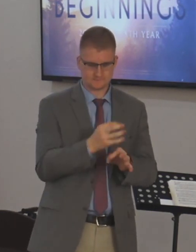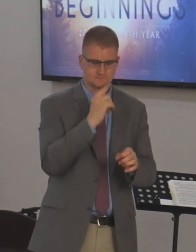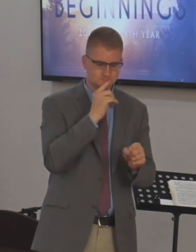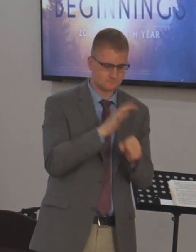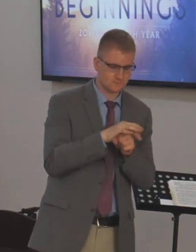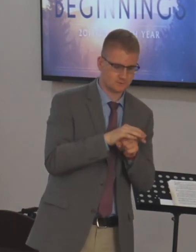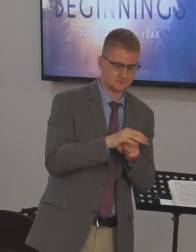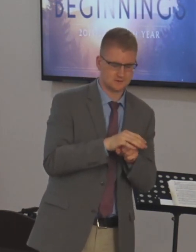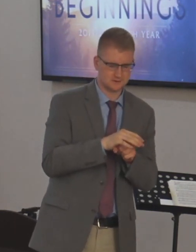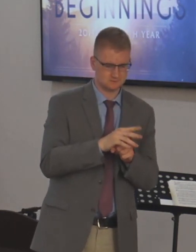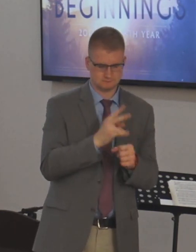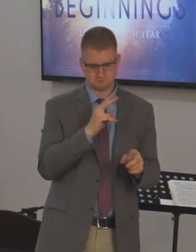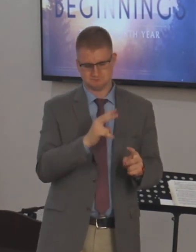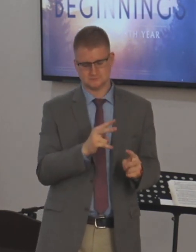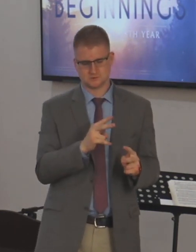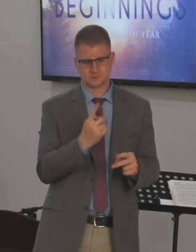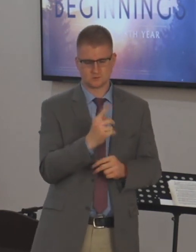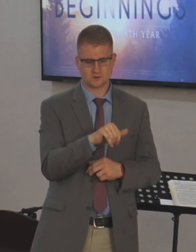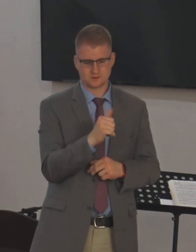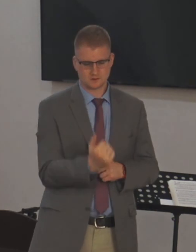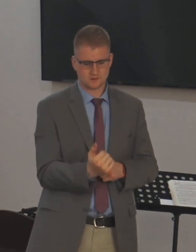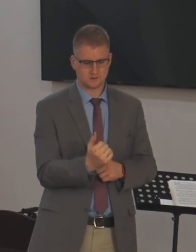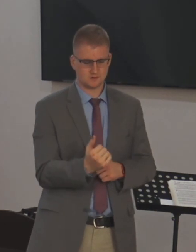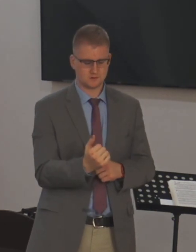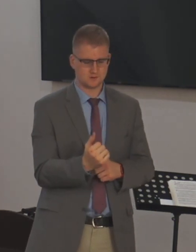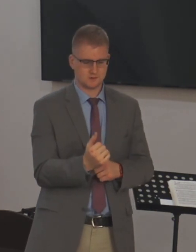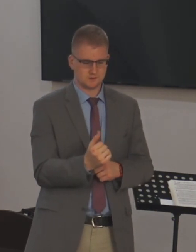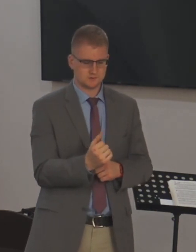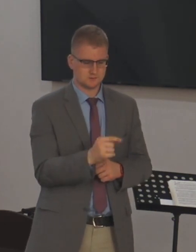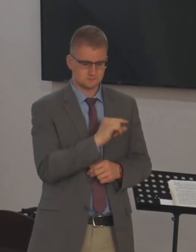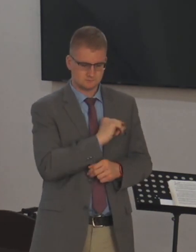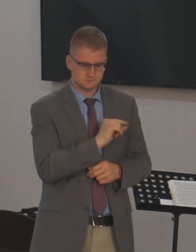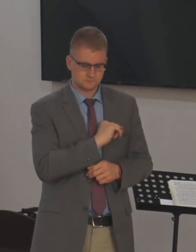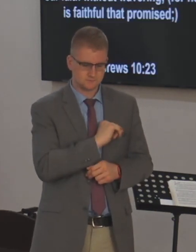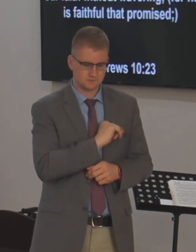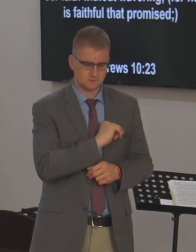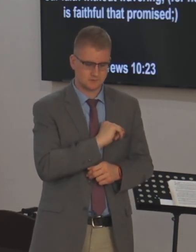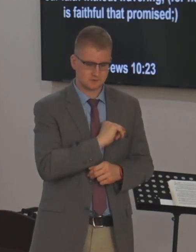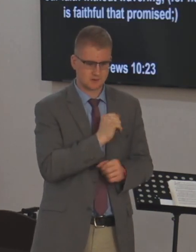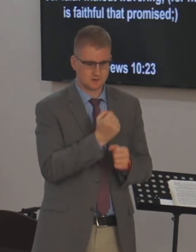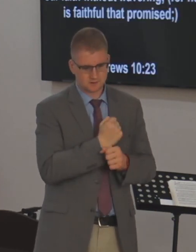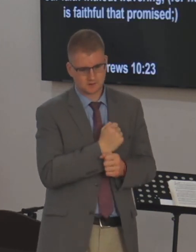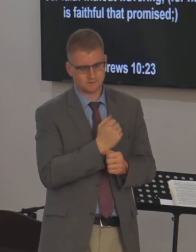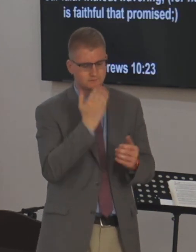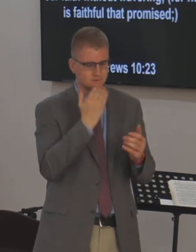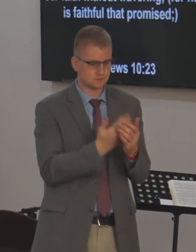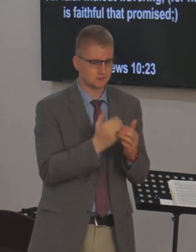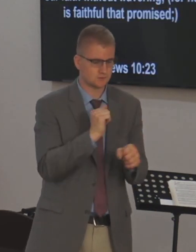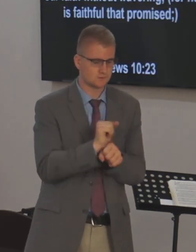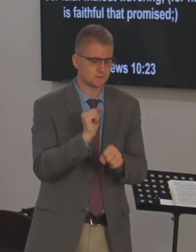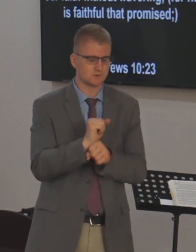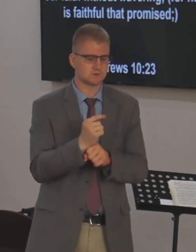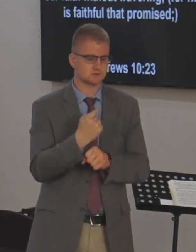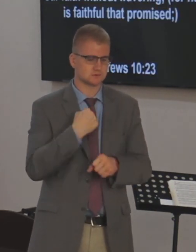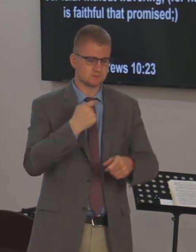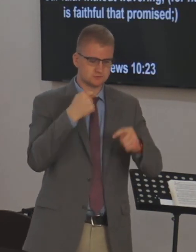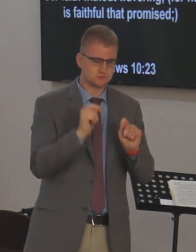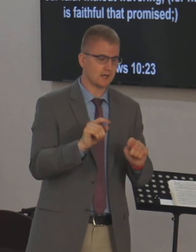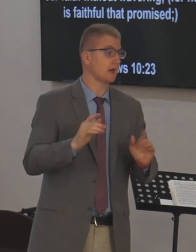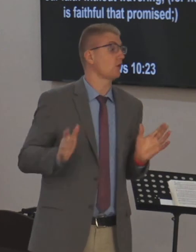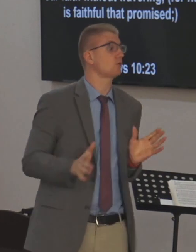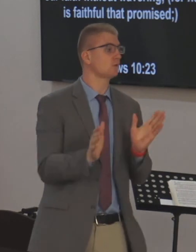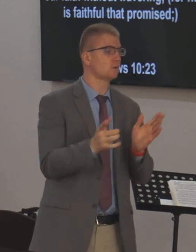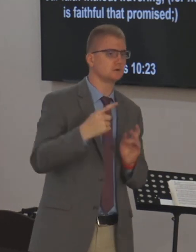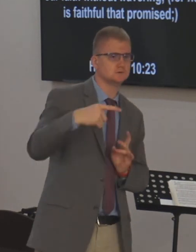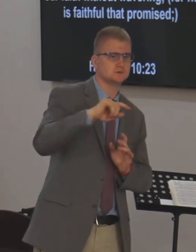consider one another to provoke unto love and to good works. That's what I'm doing here tonight. I'm provoking you unto love